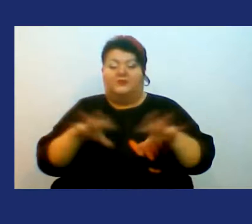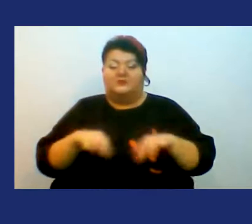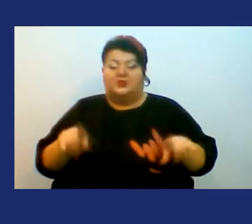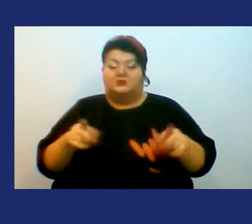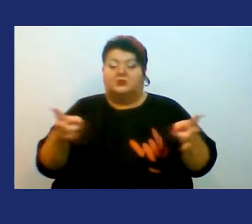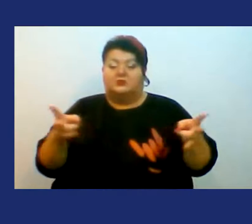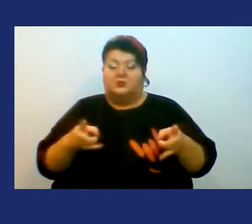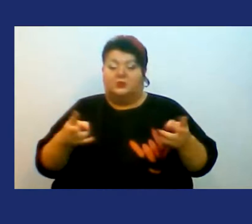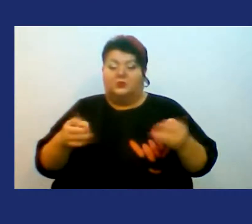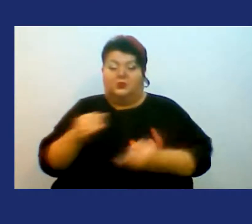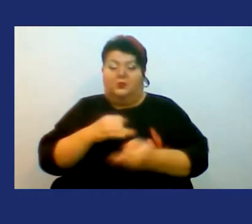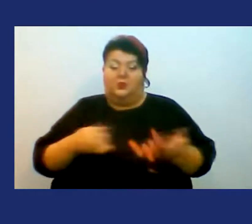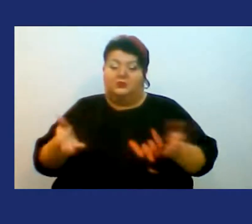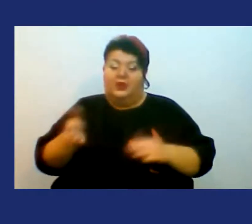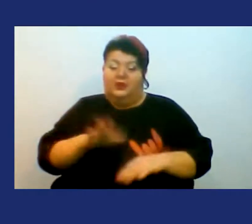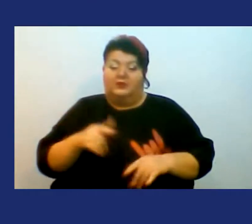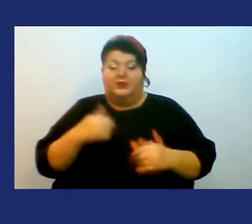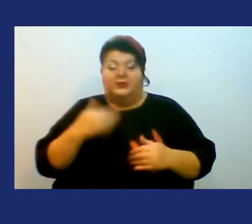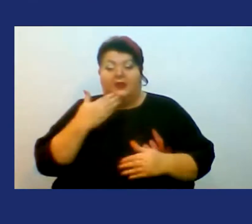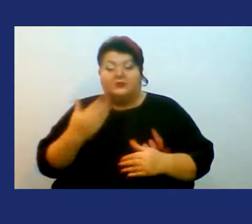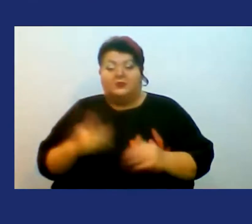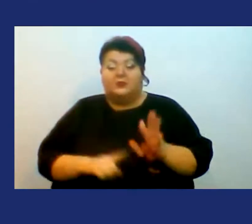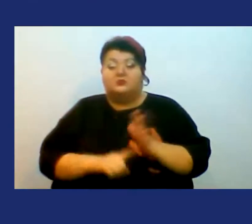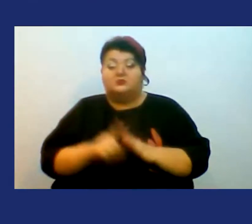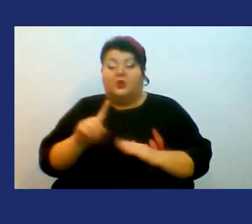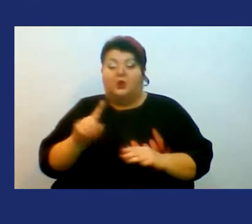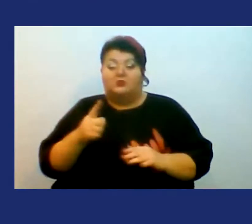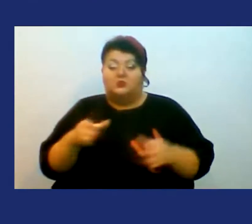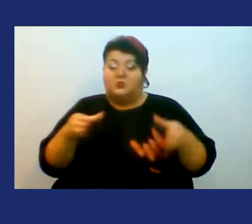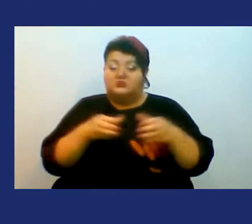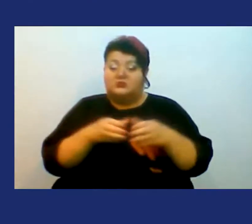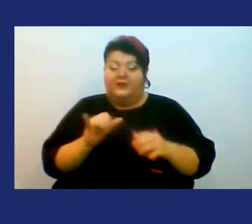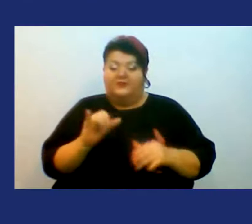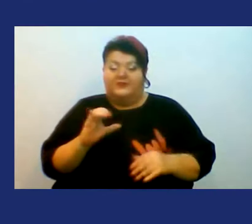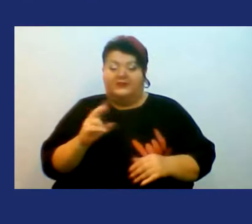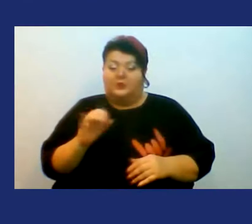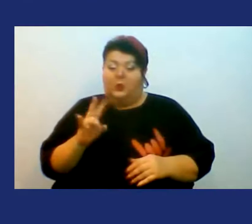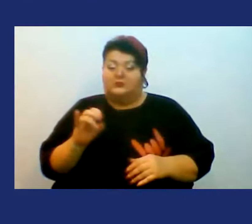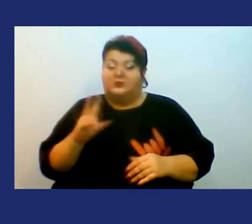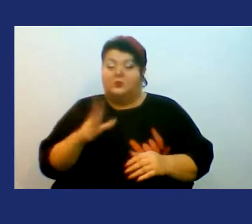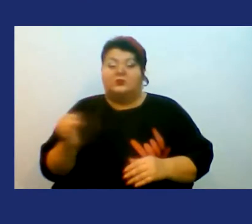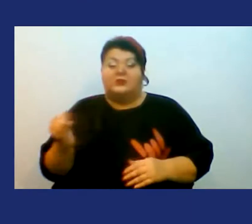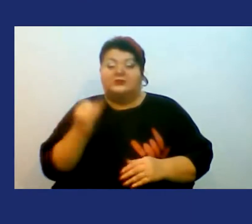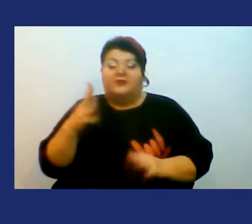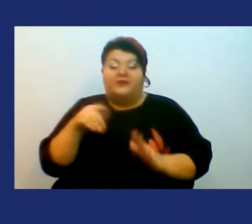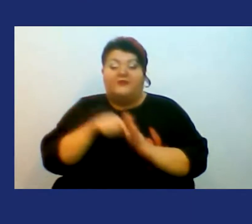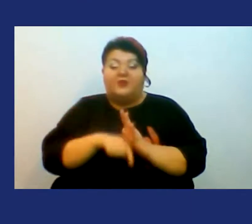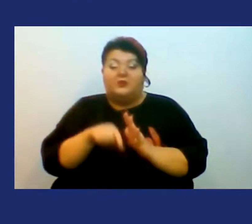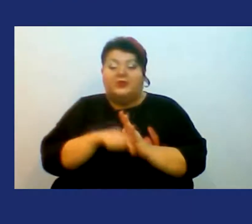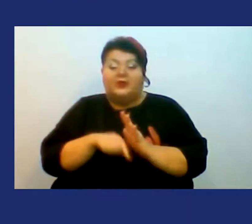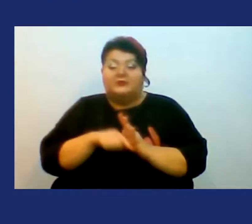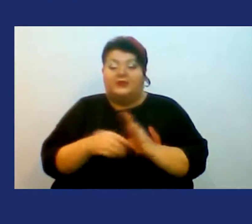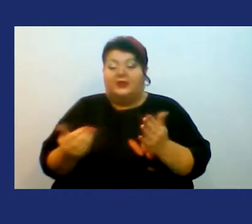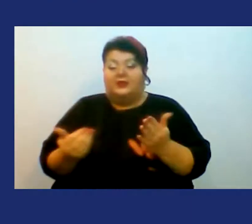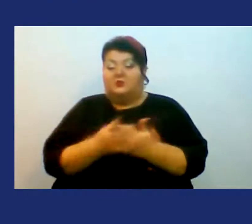is a particularly interesting state to look at in this election. Good. Yeah. So I'm here in Wisconsin, which is in the middle